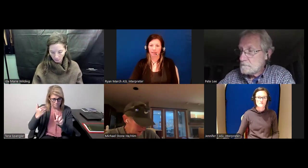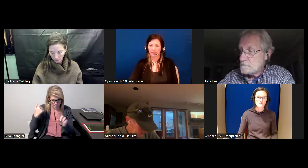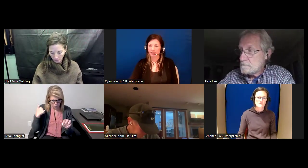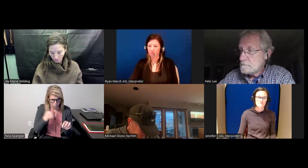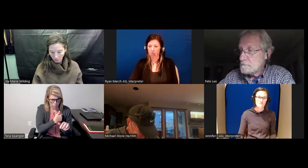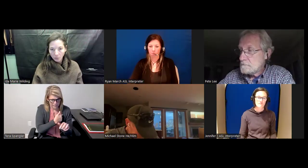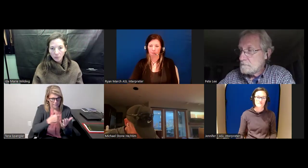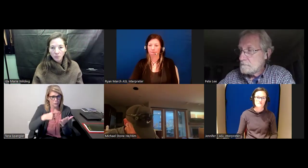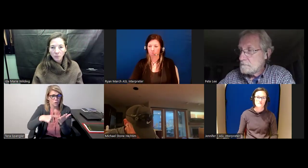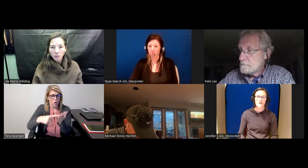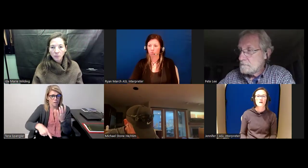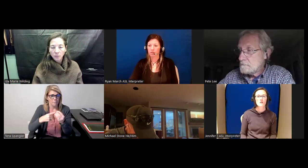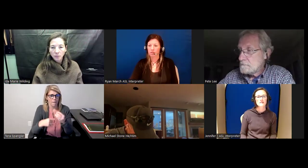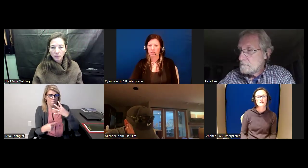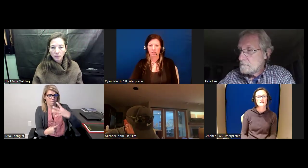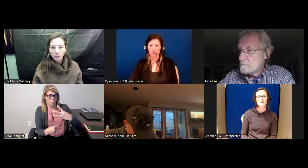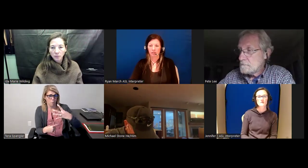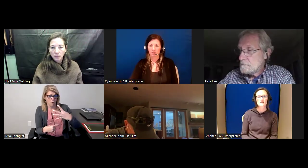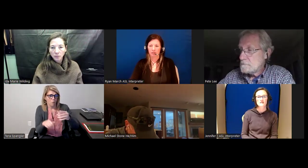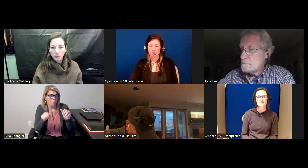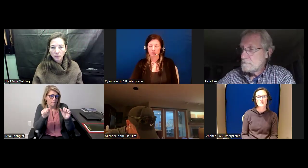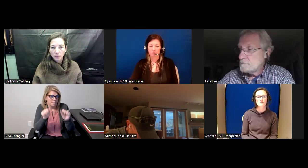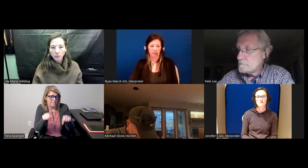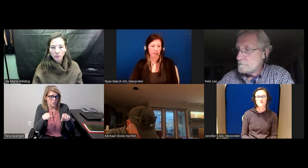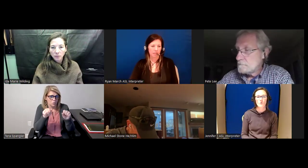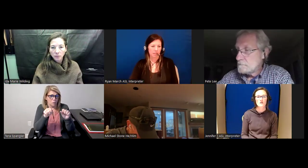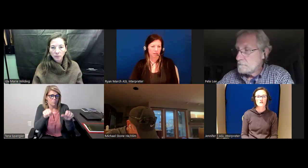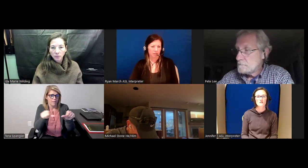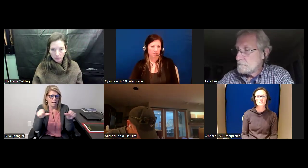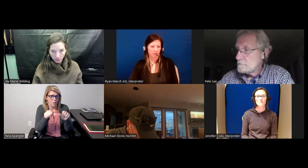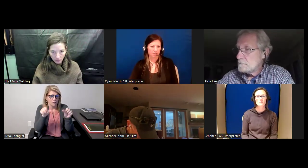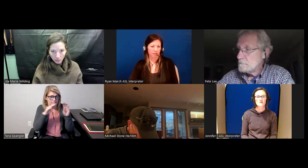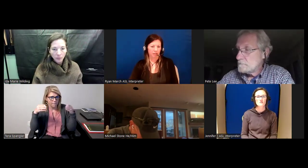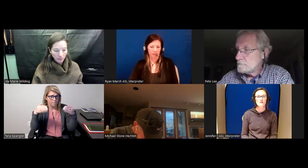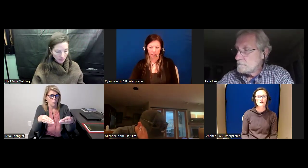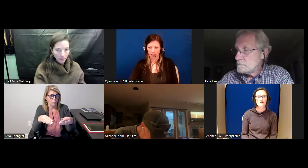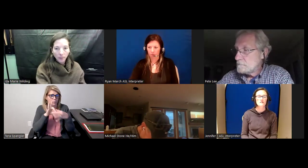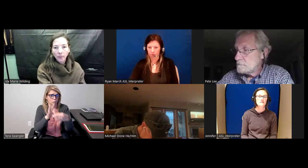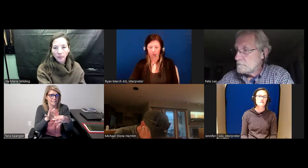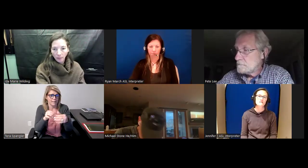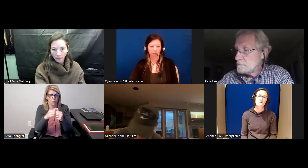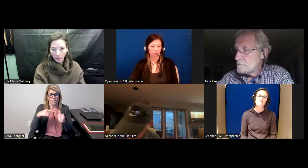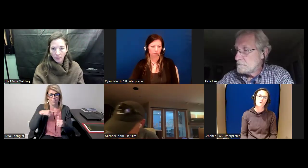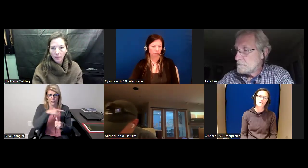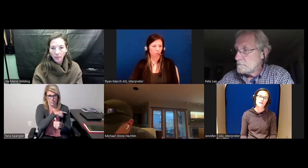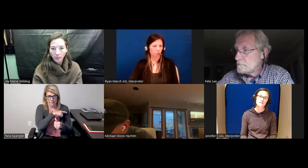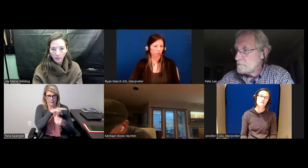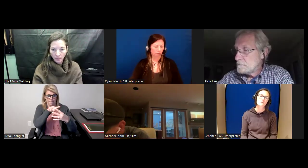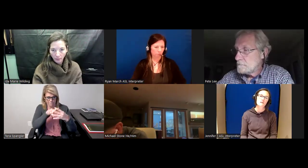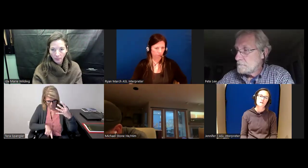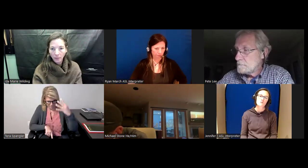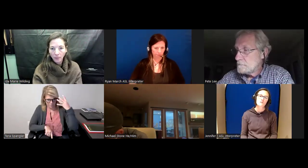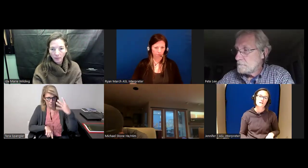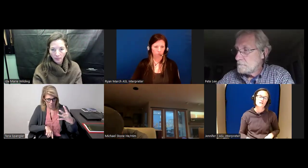Great, thanks. Okay, so last month we talked about 4 potential areas of